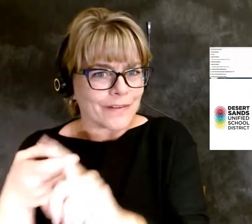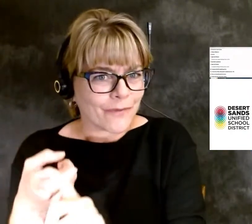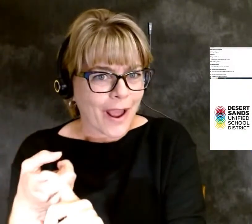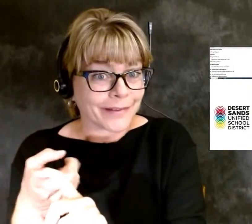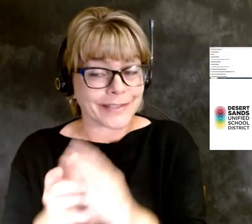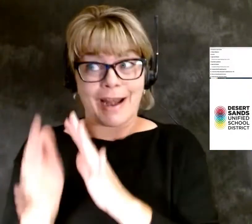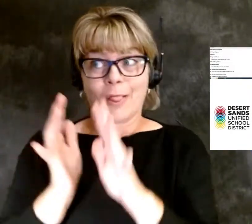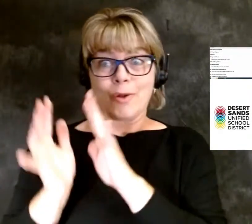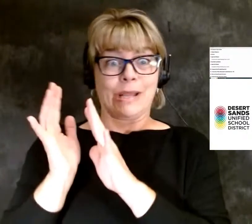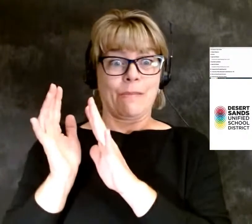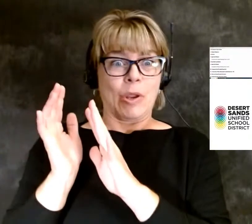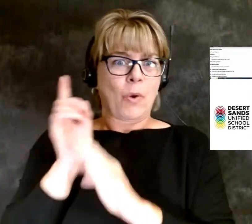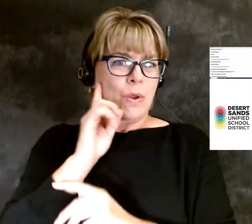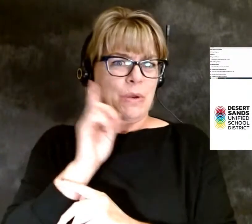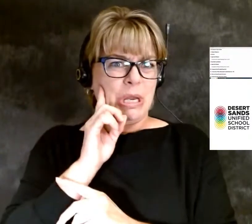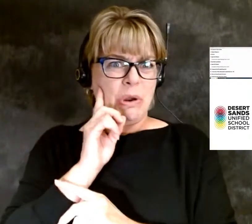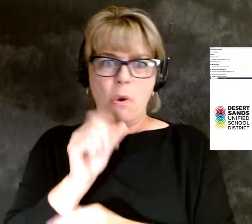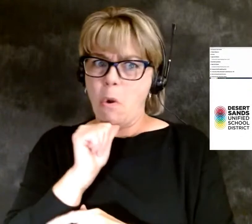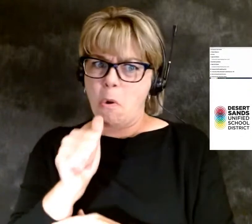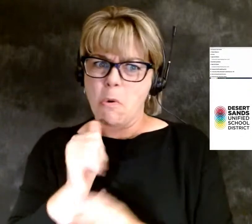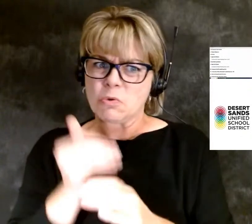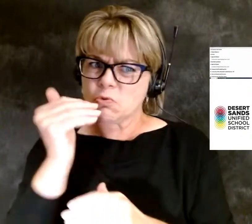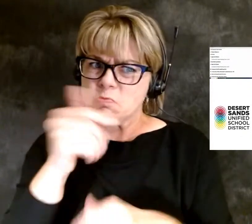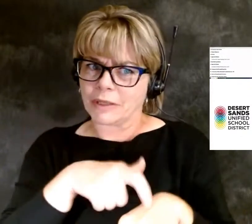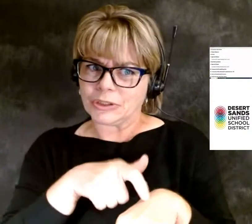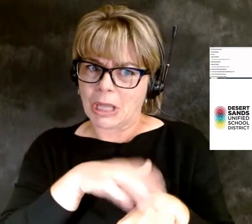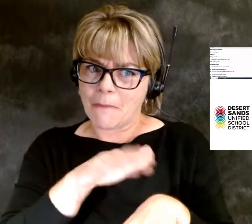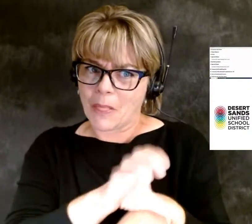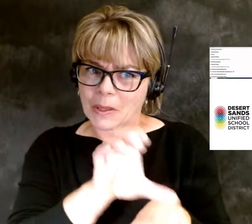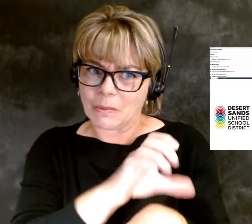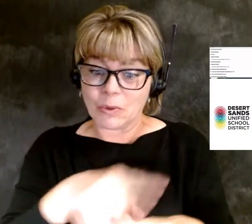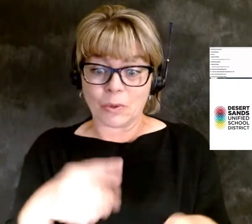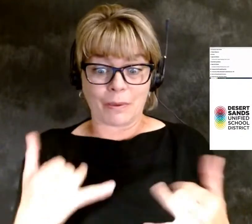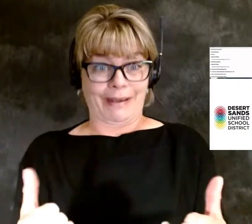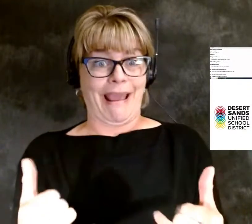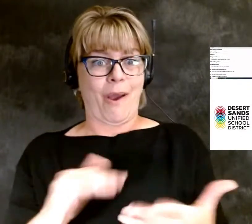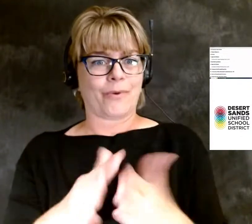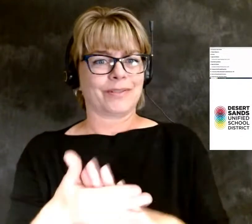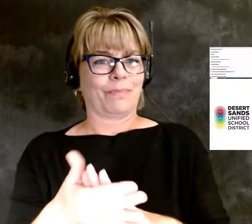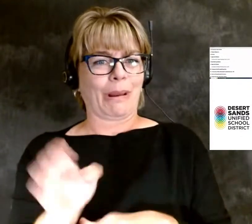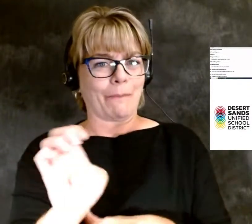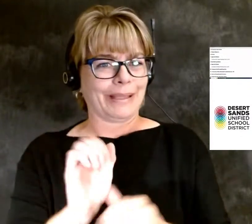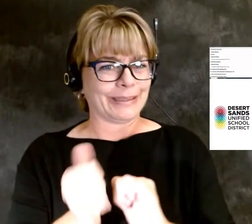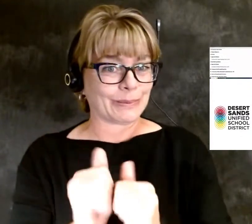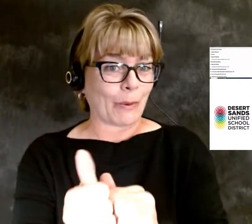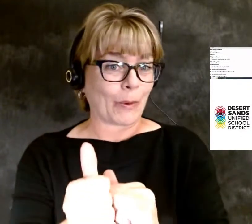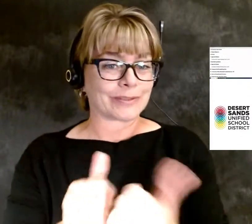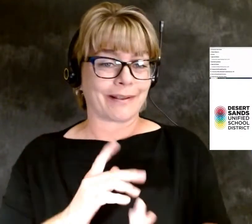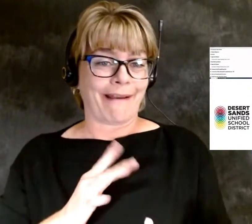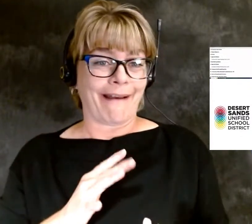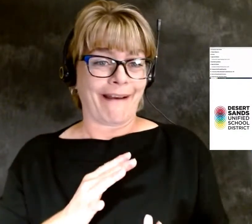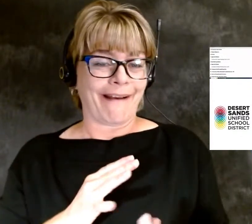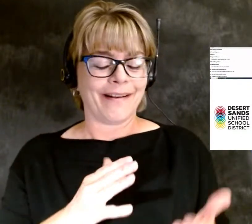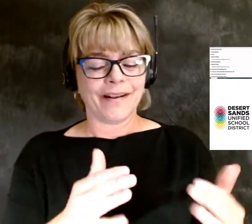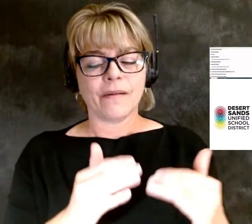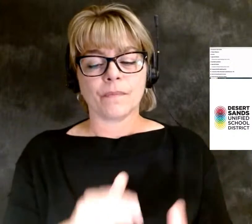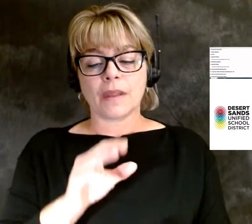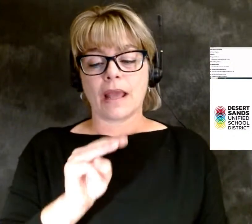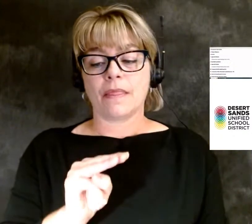So anyway, and excited about the Rajas having the migrant